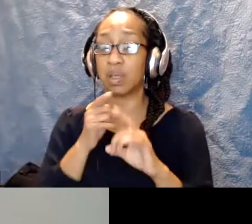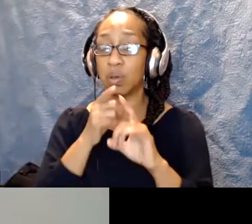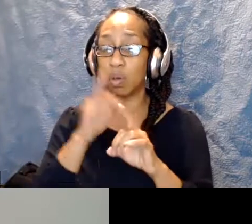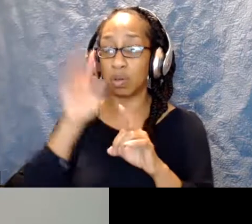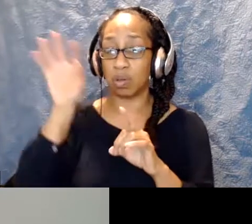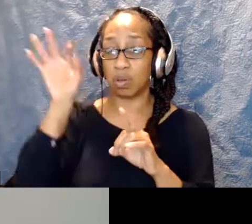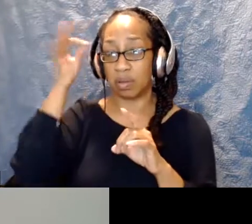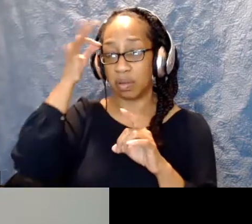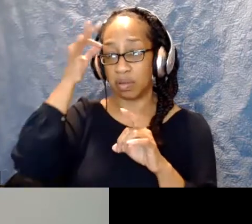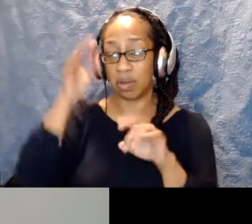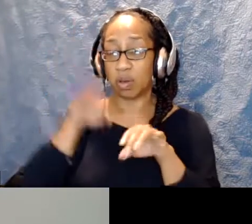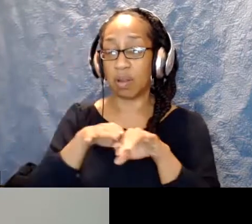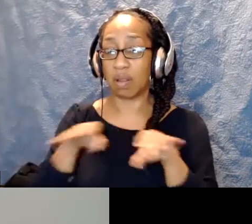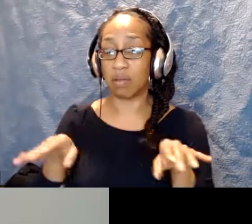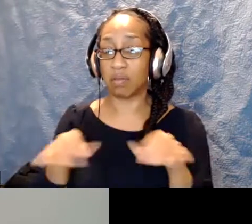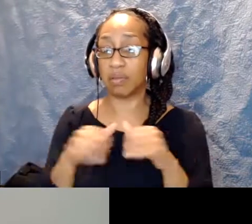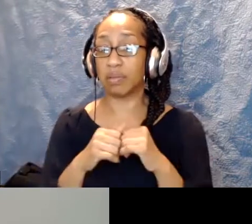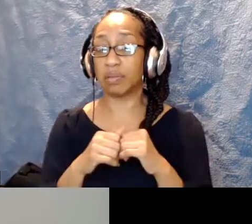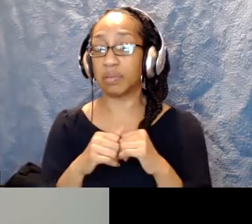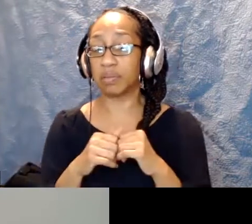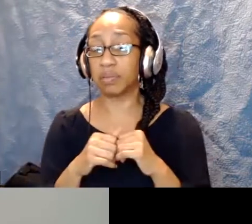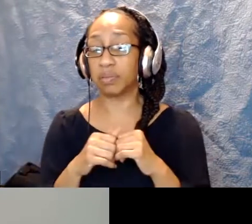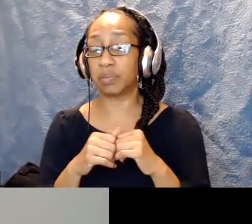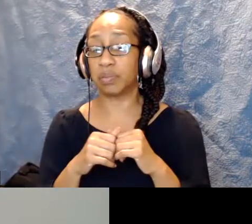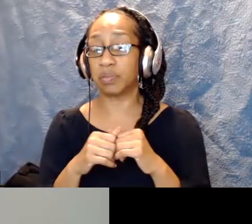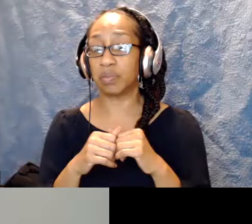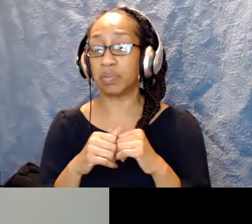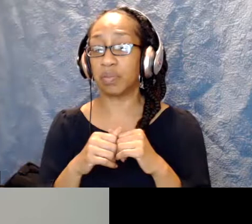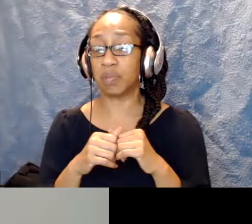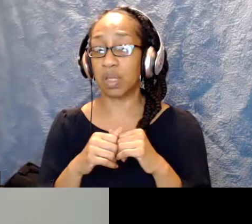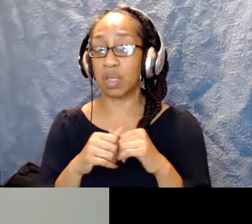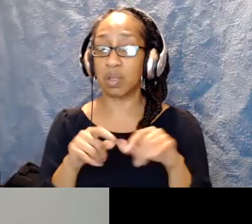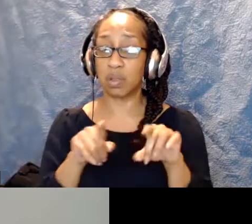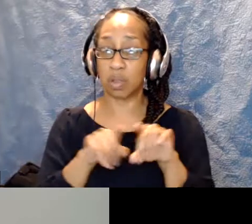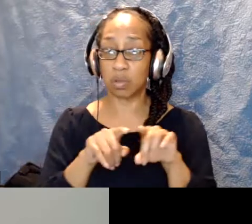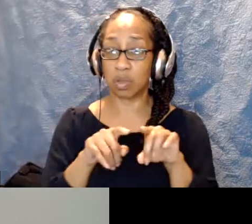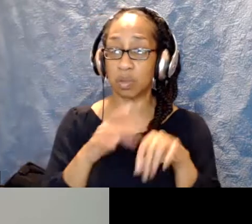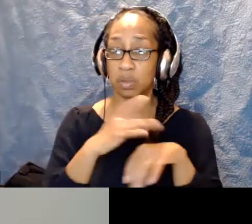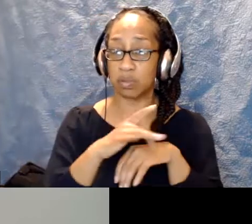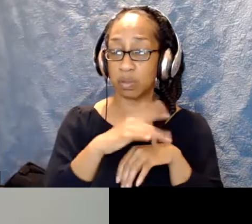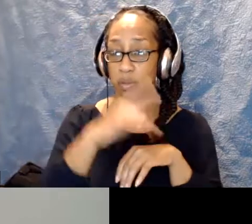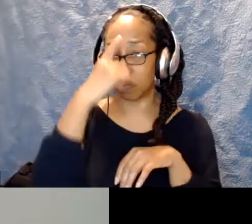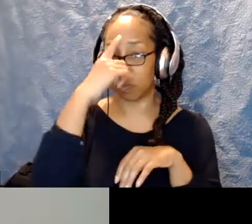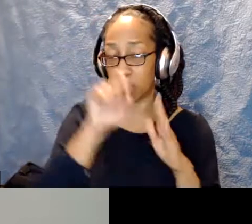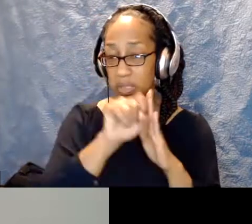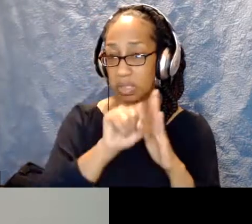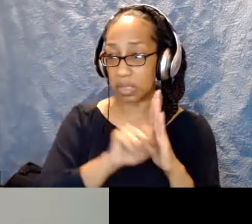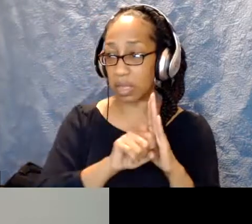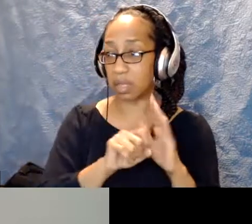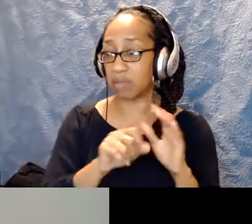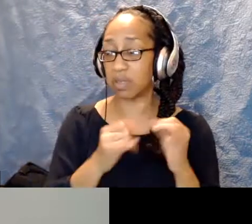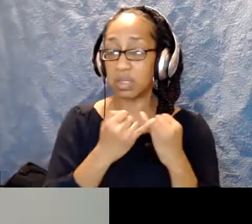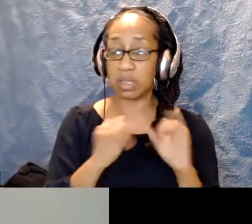level. That should be helpful to everyone at the state level, whether in independent living, special education,